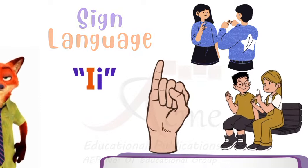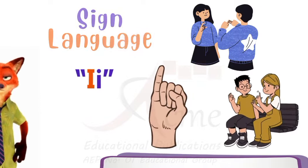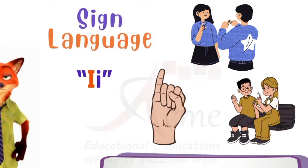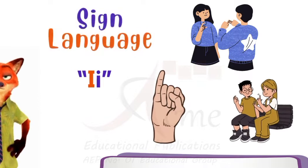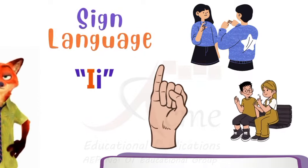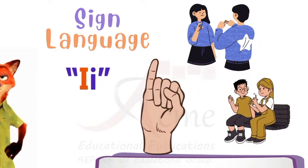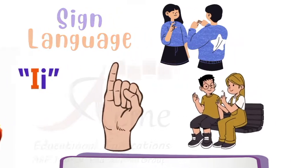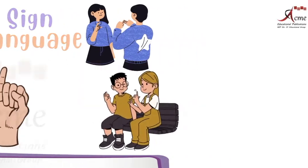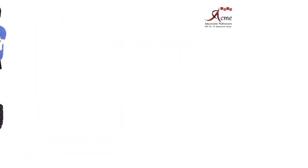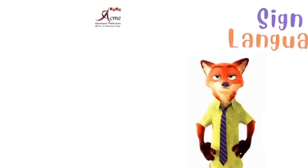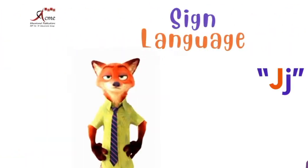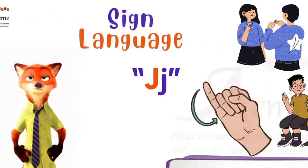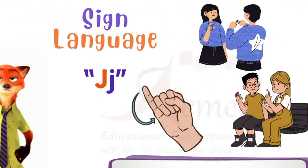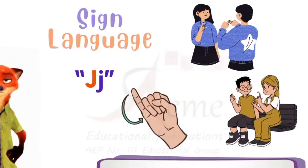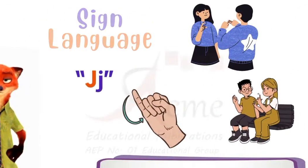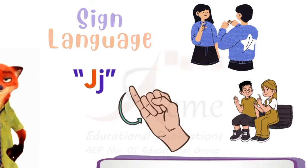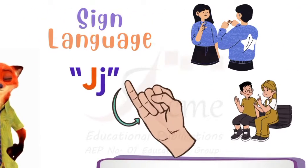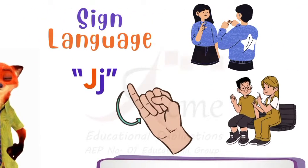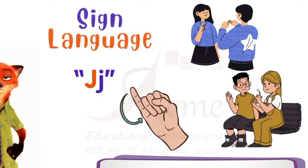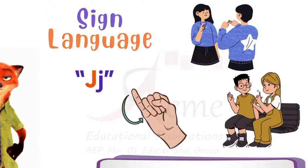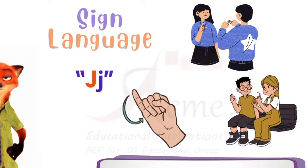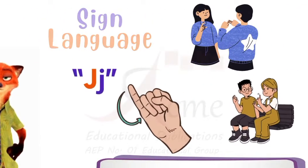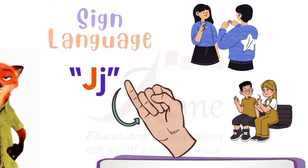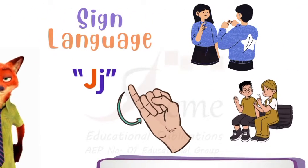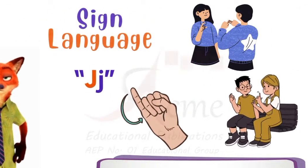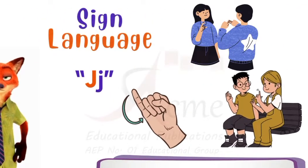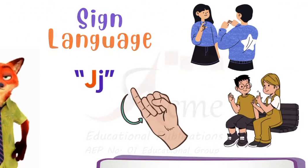Sign language letter J.